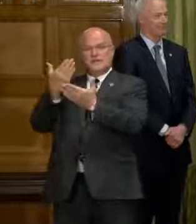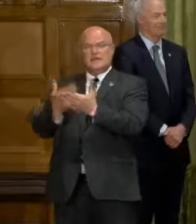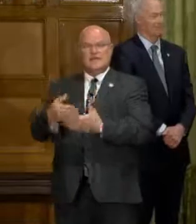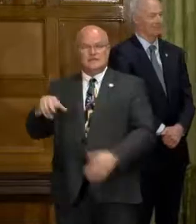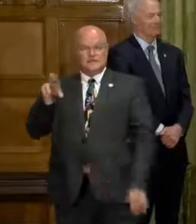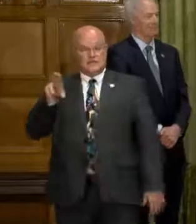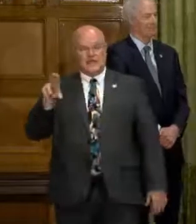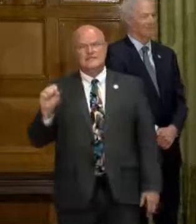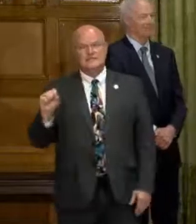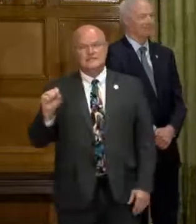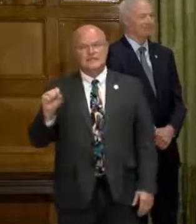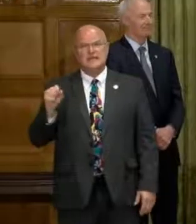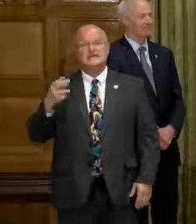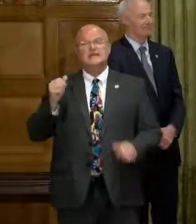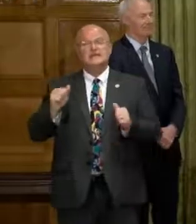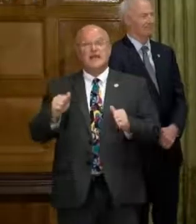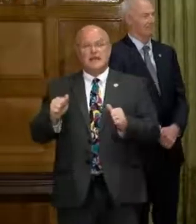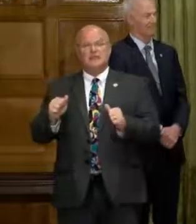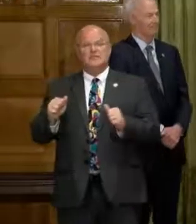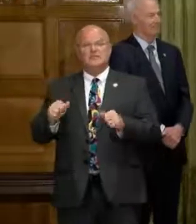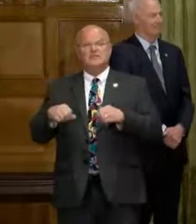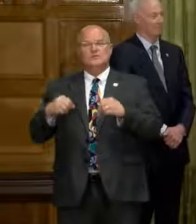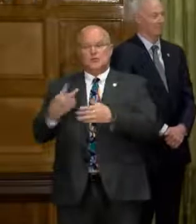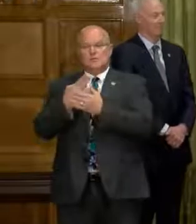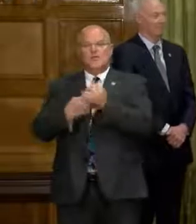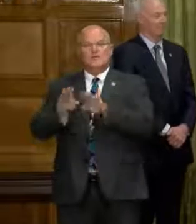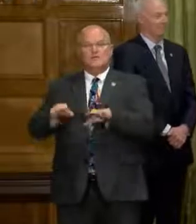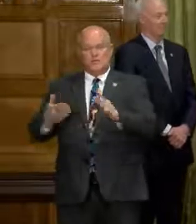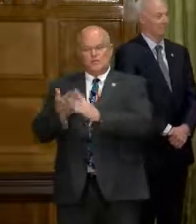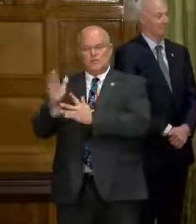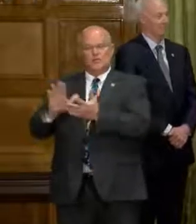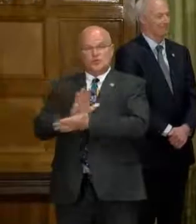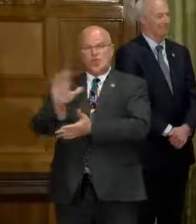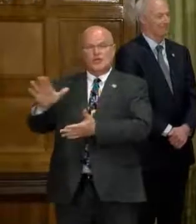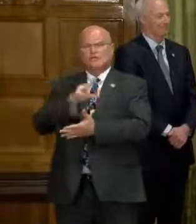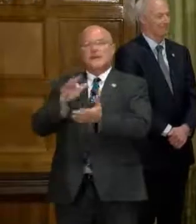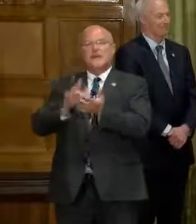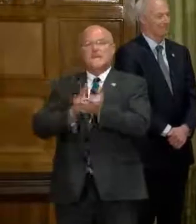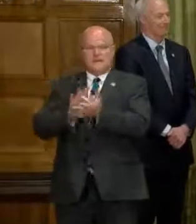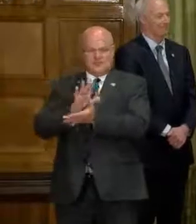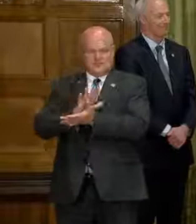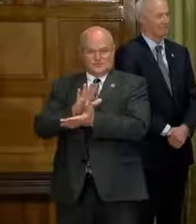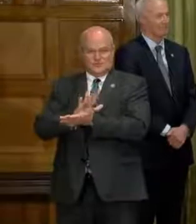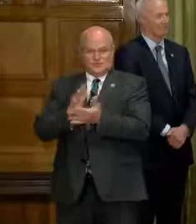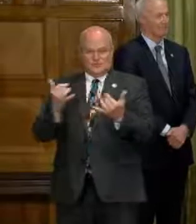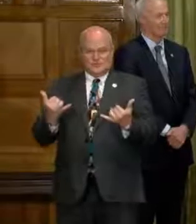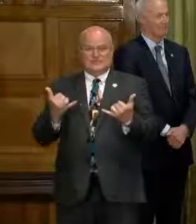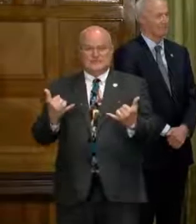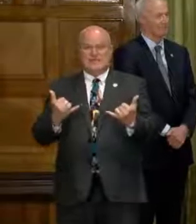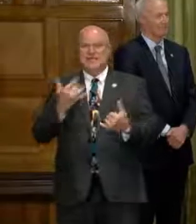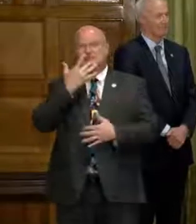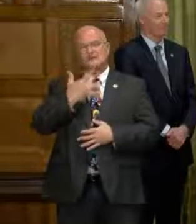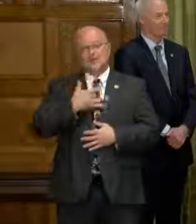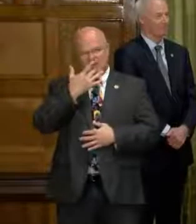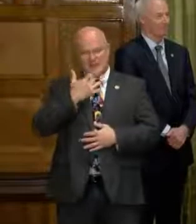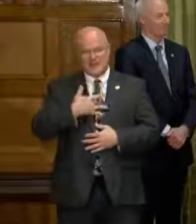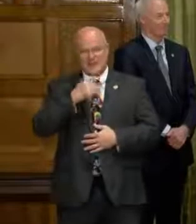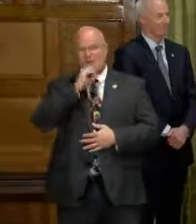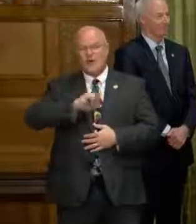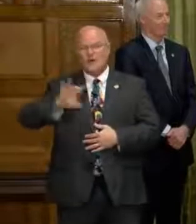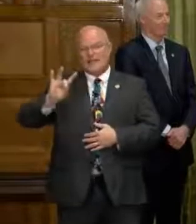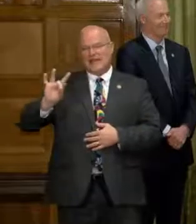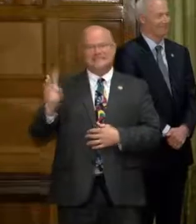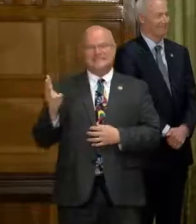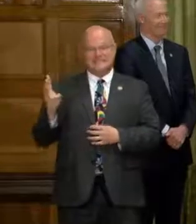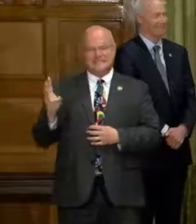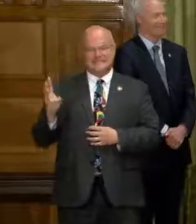United States, he was able to put both of his children through college and medical school. Today's his birthday. He's